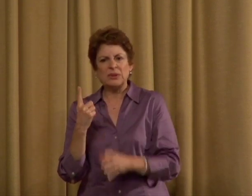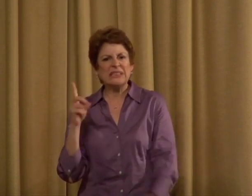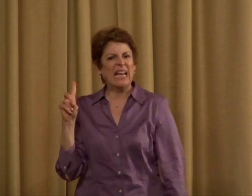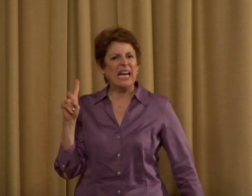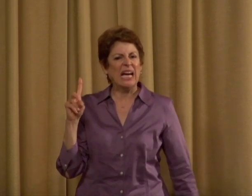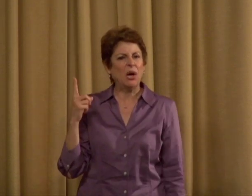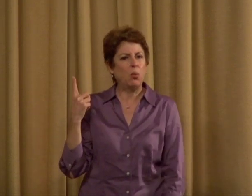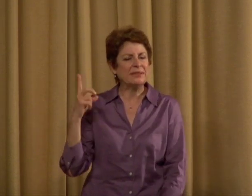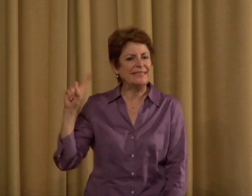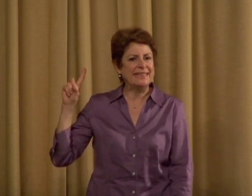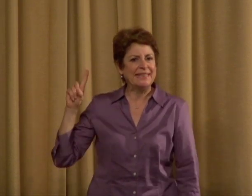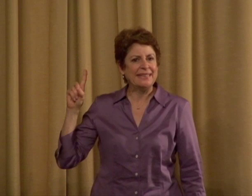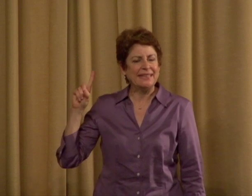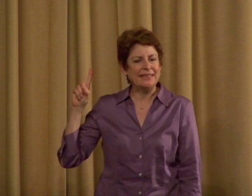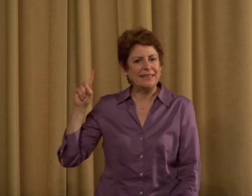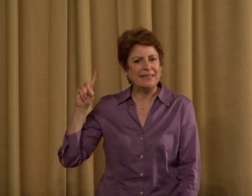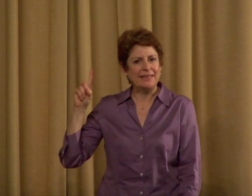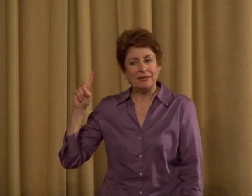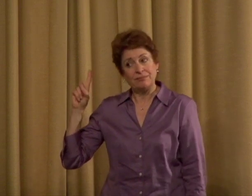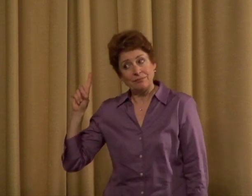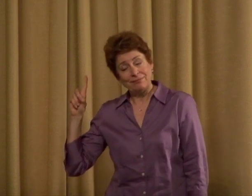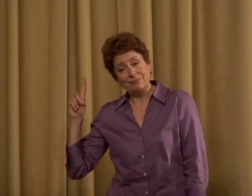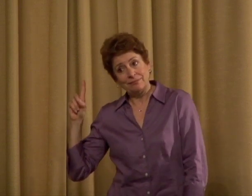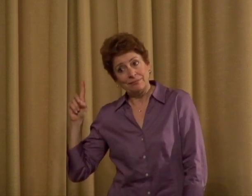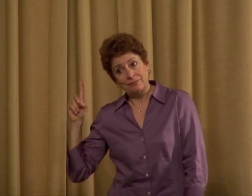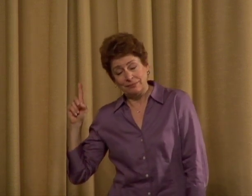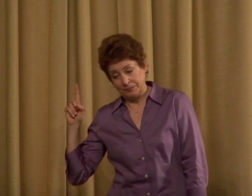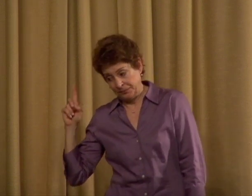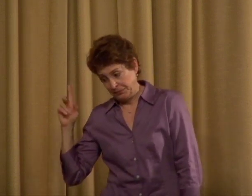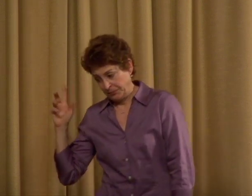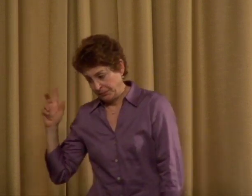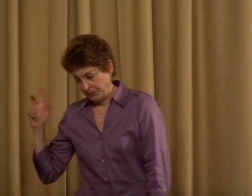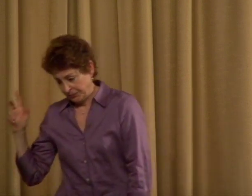figure. They're going about their job, but yet it's not fully authentic.